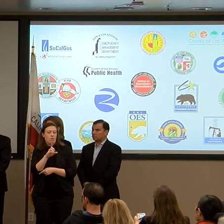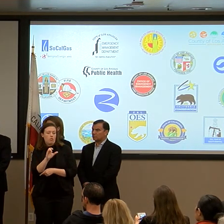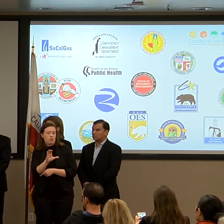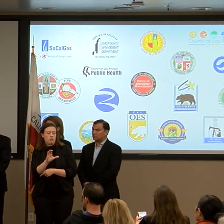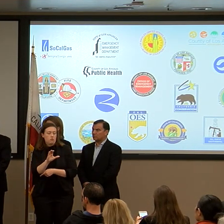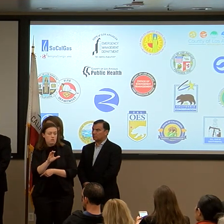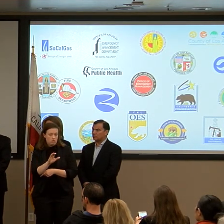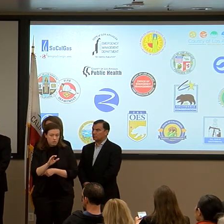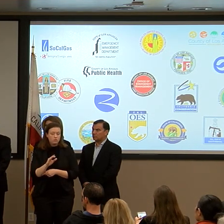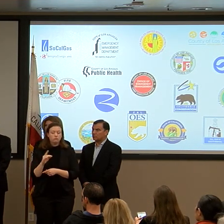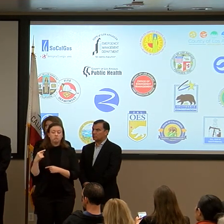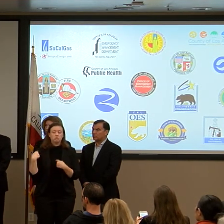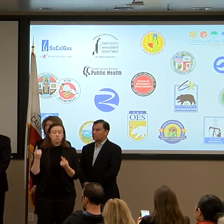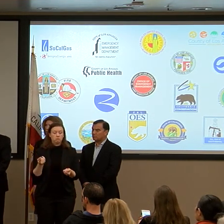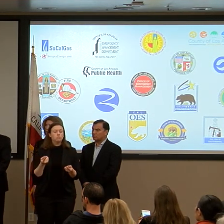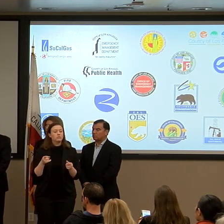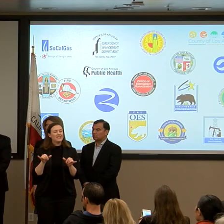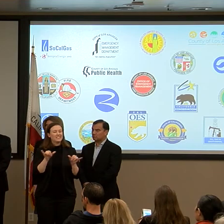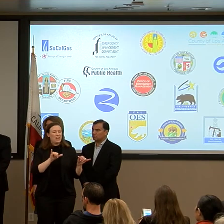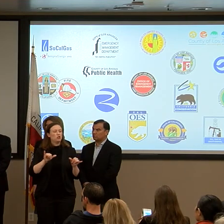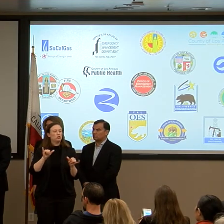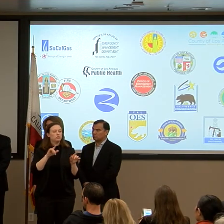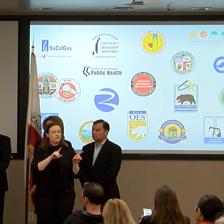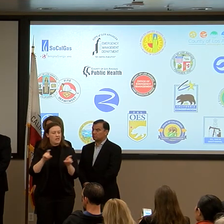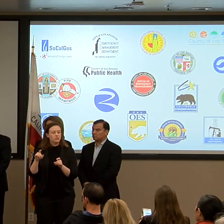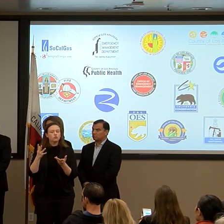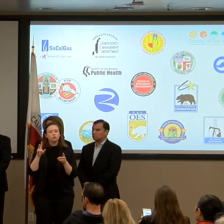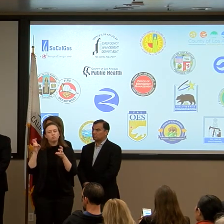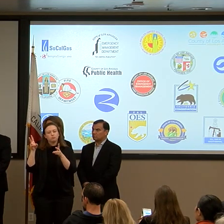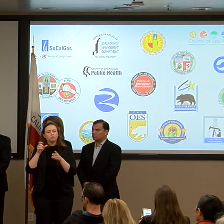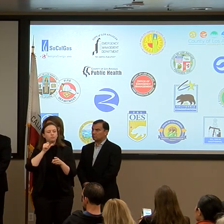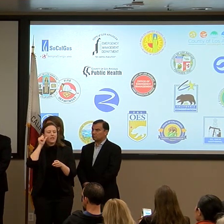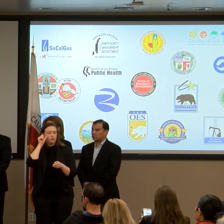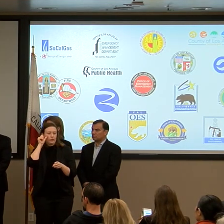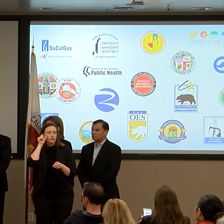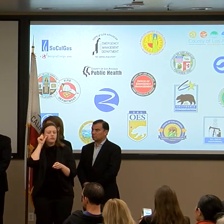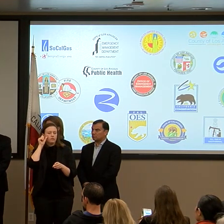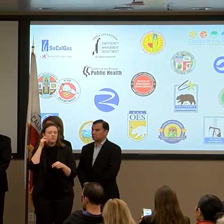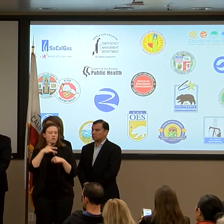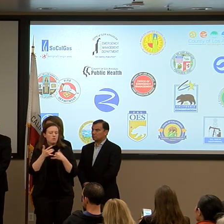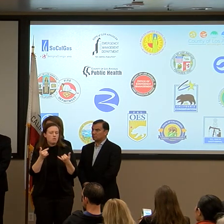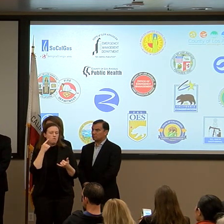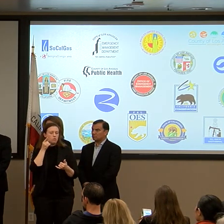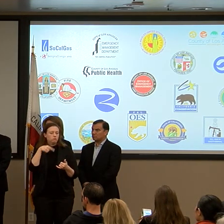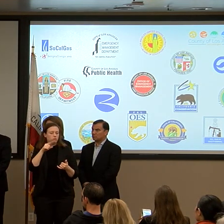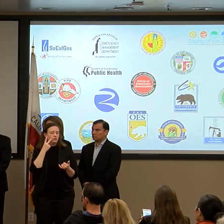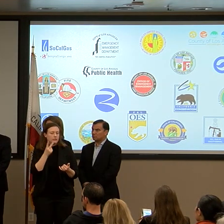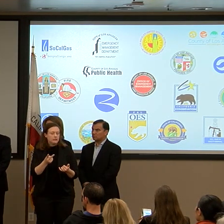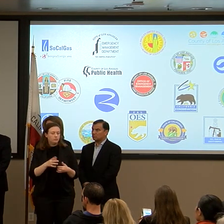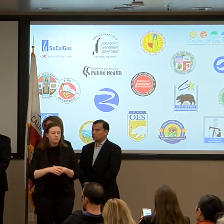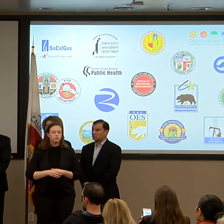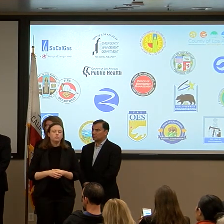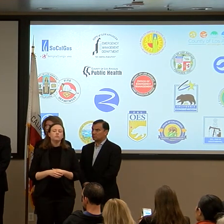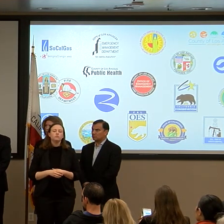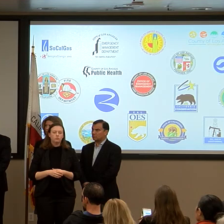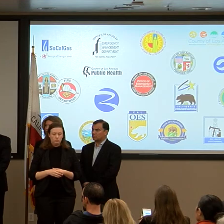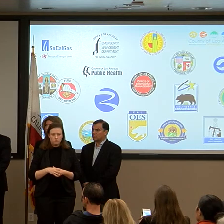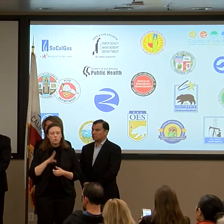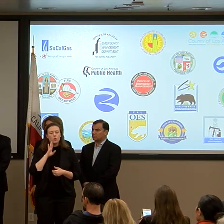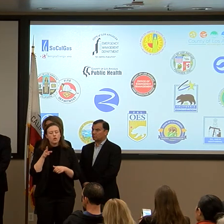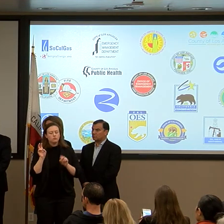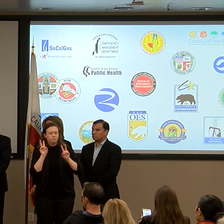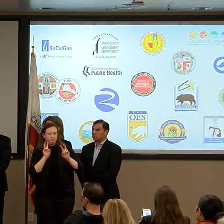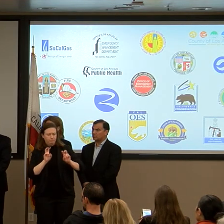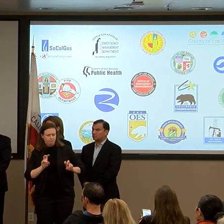already available on that website. They were posted yesterday. And we will investigate what happened. The Division and the California Public